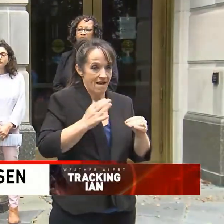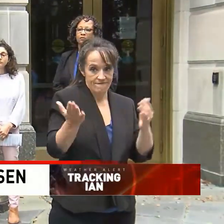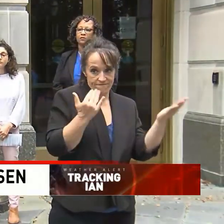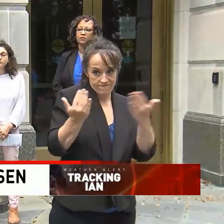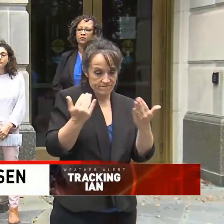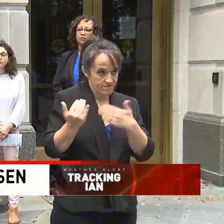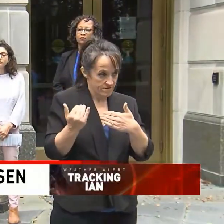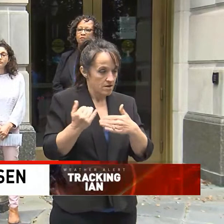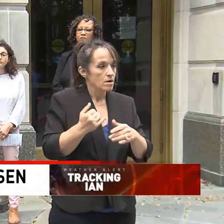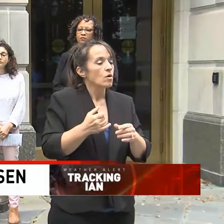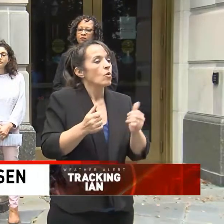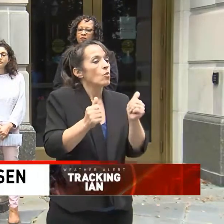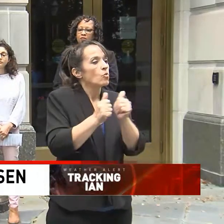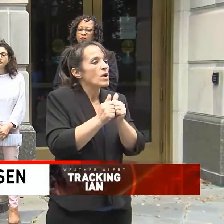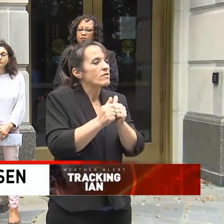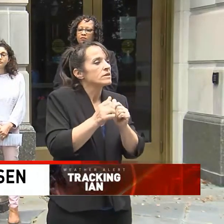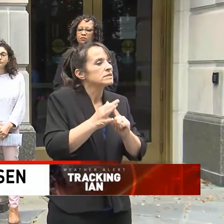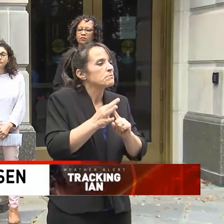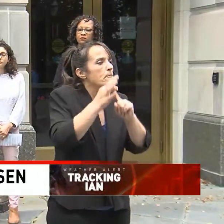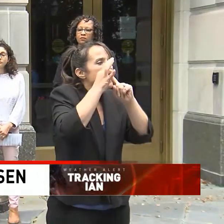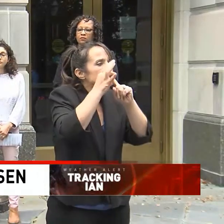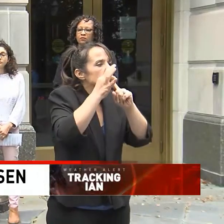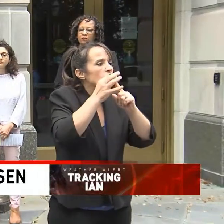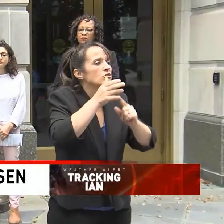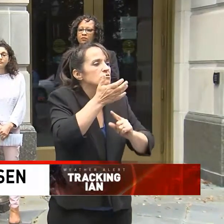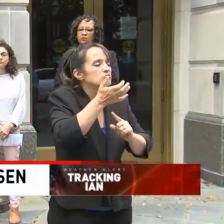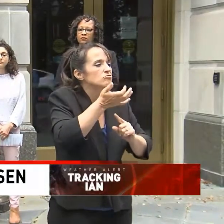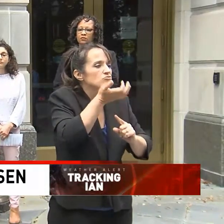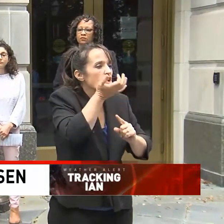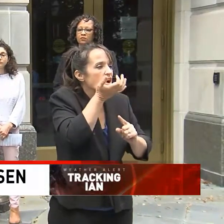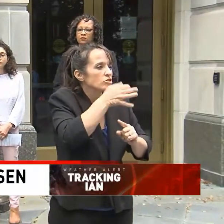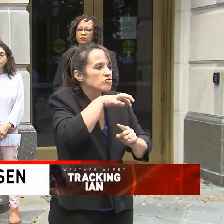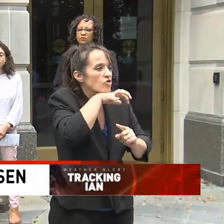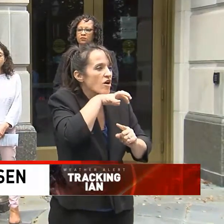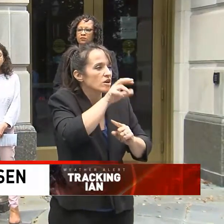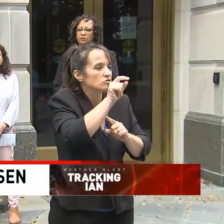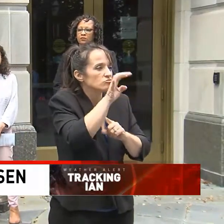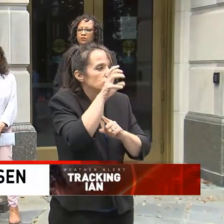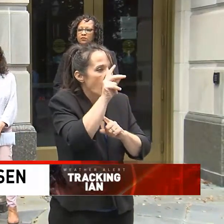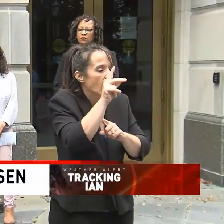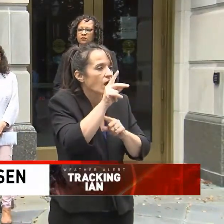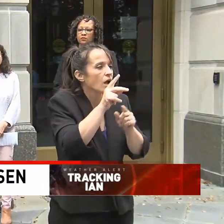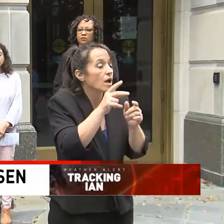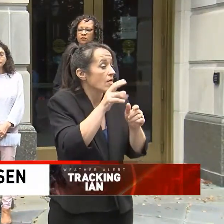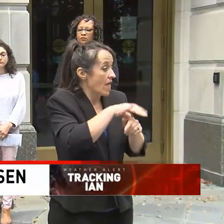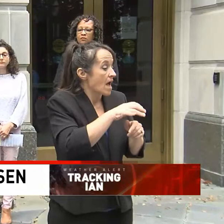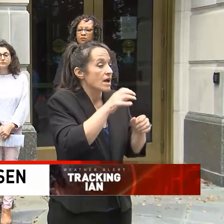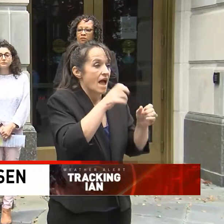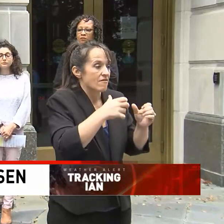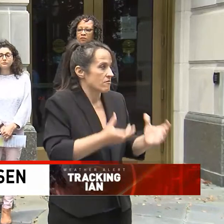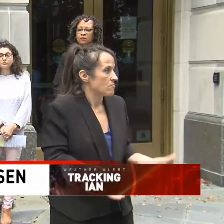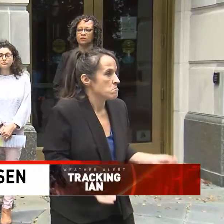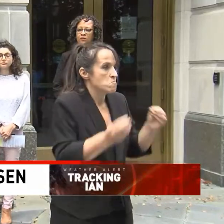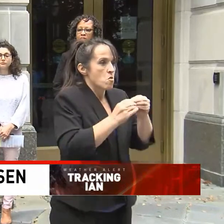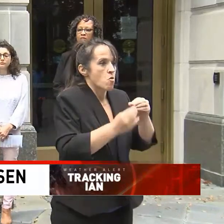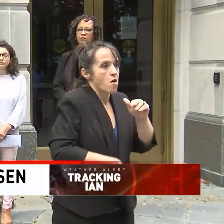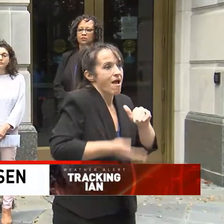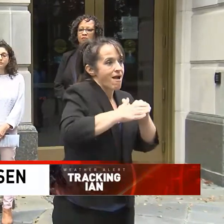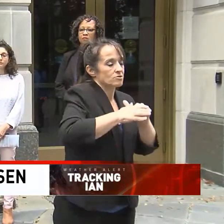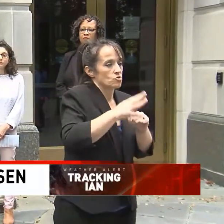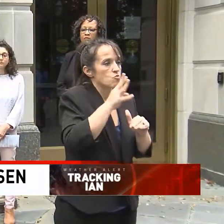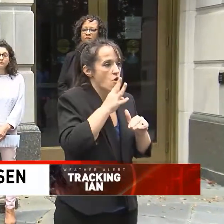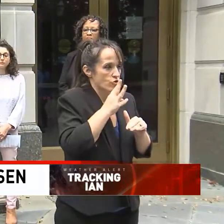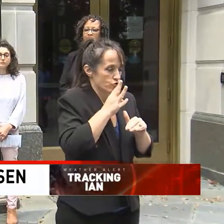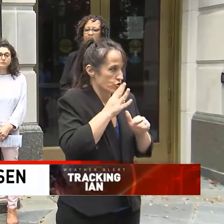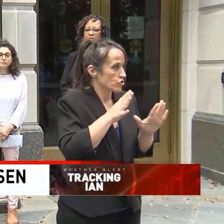high water vehicles. We have those strategically staged throughout the city. We also rely on the efforts of our response partners.